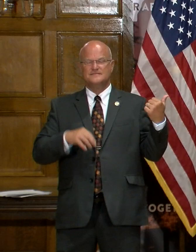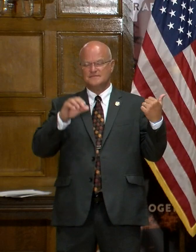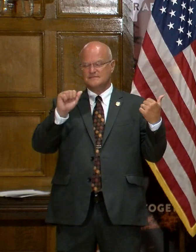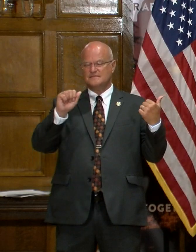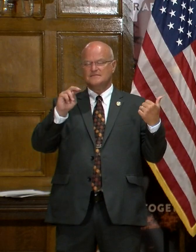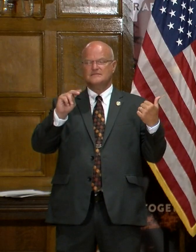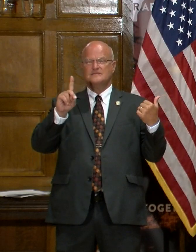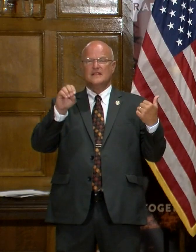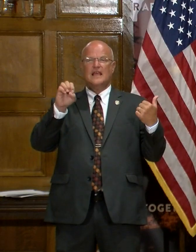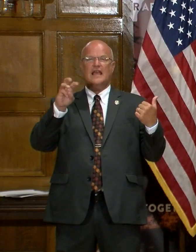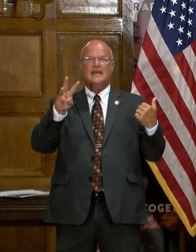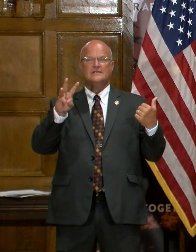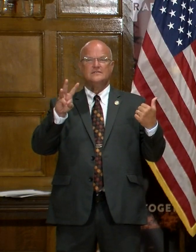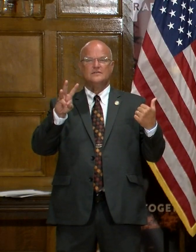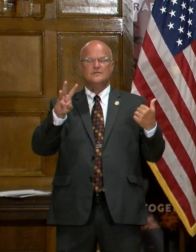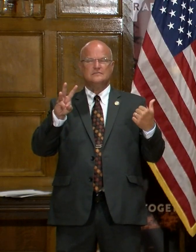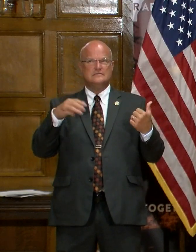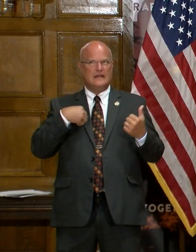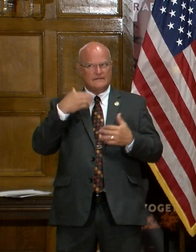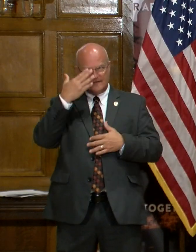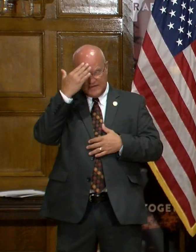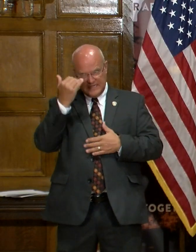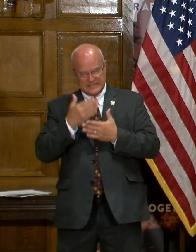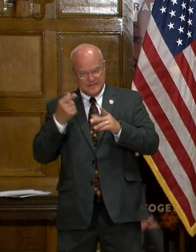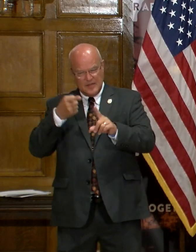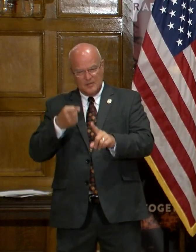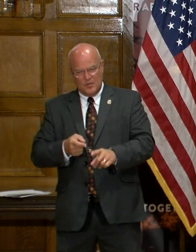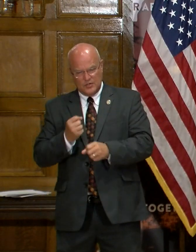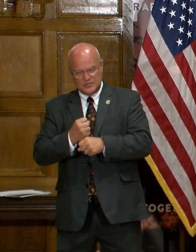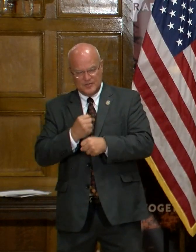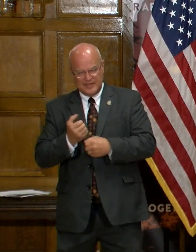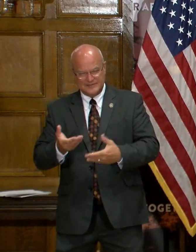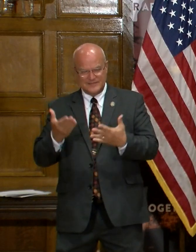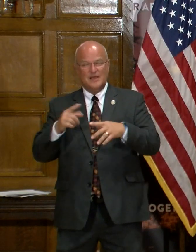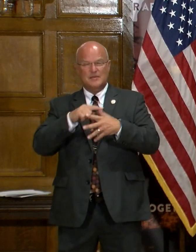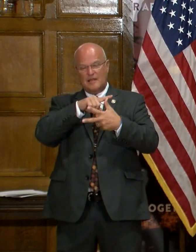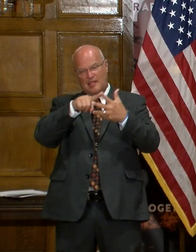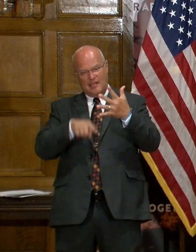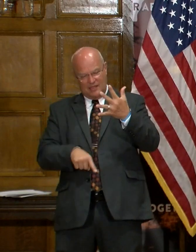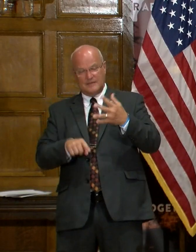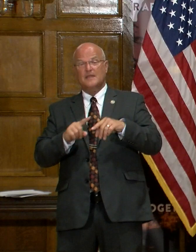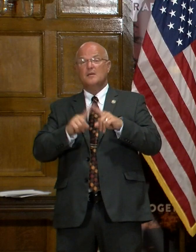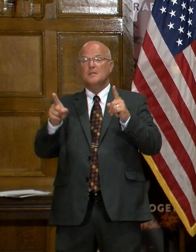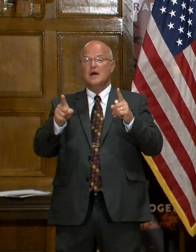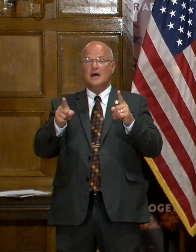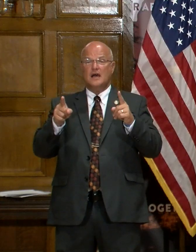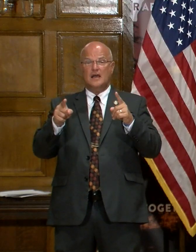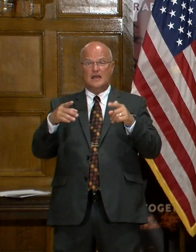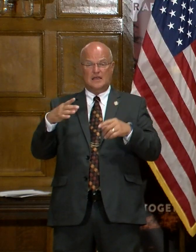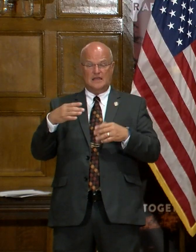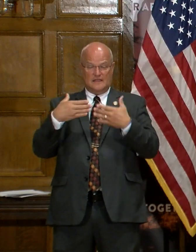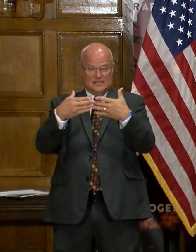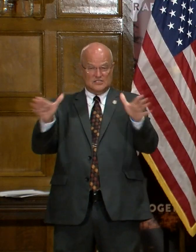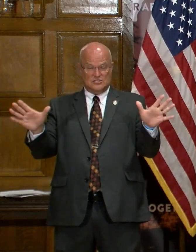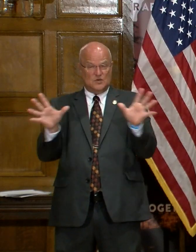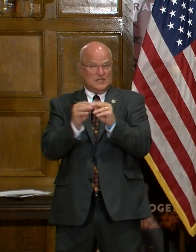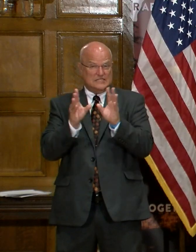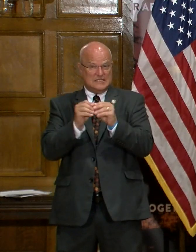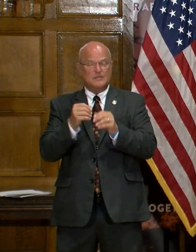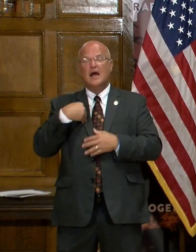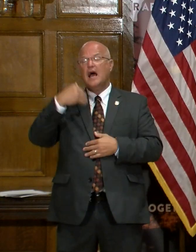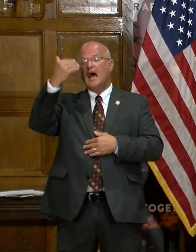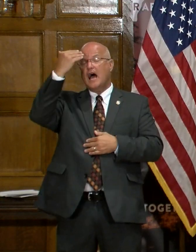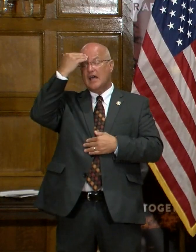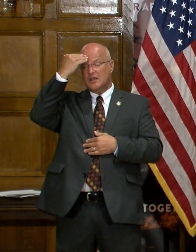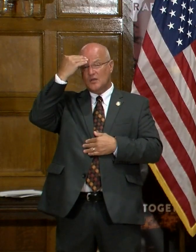you'll have to refresh me if I forget some of the points that you raised. But in terms of the General Assembly, no, I know